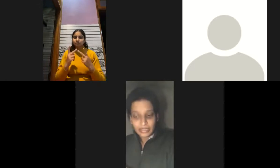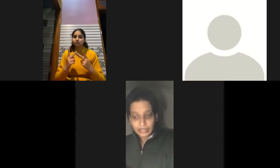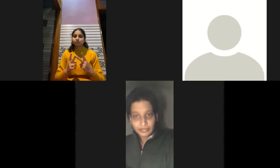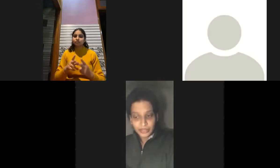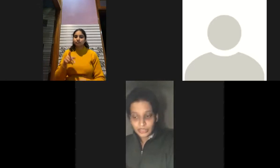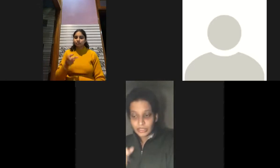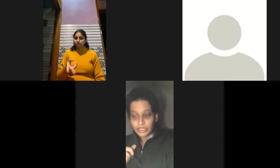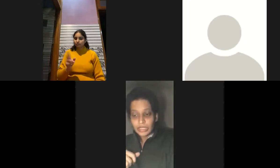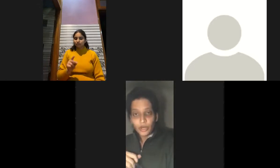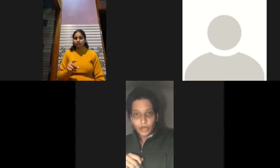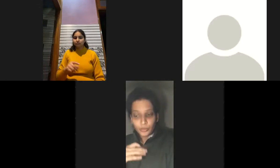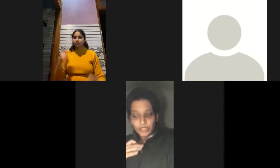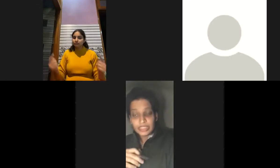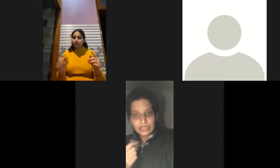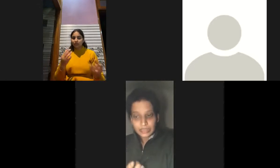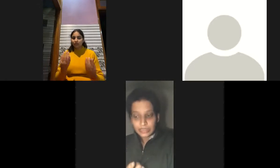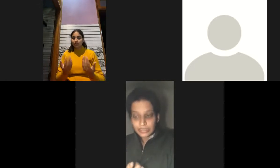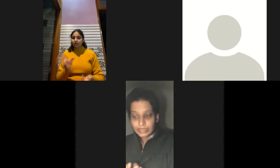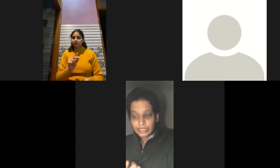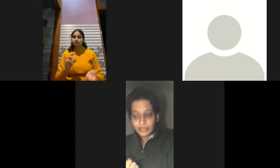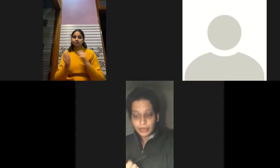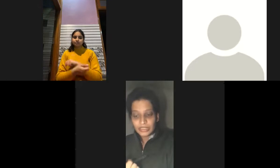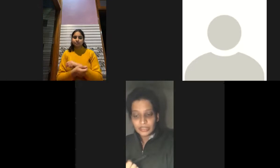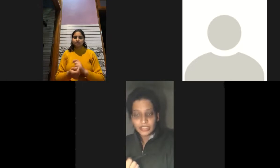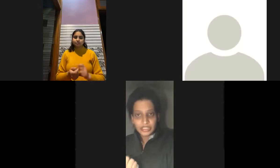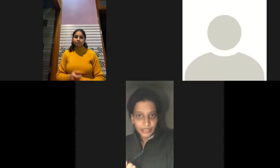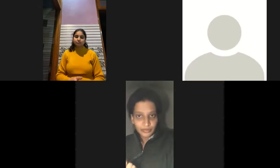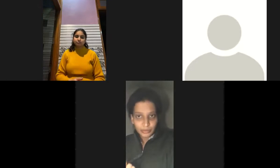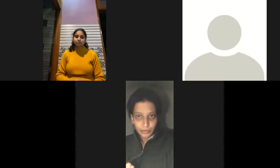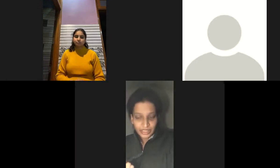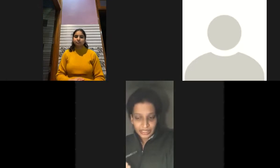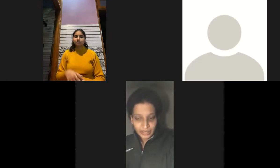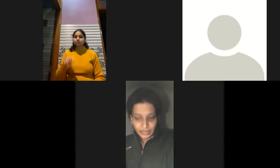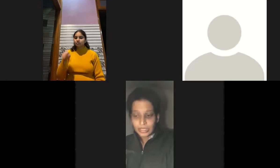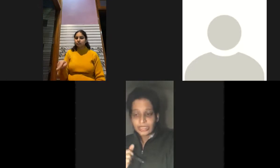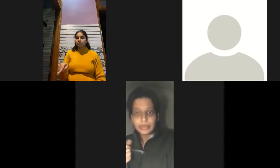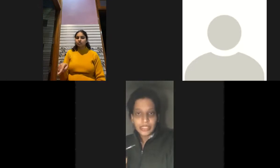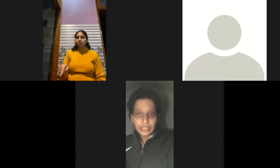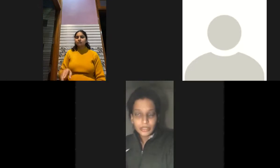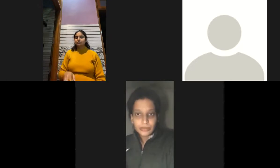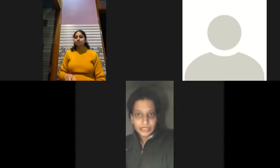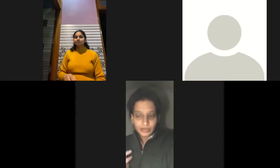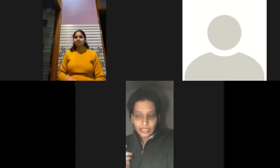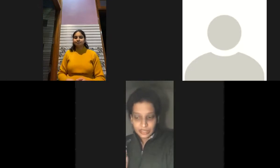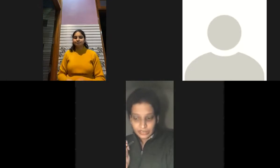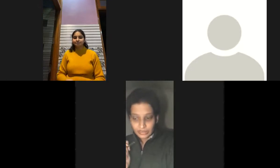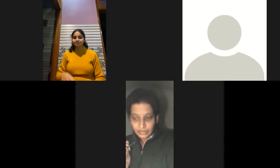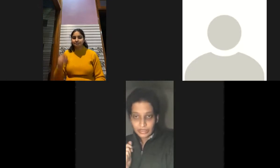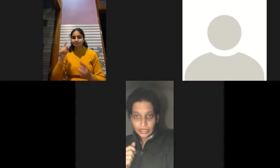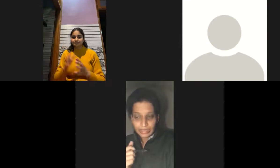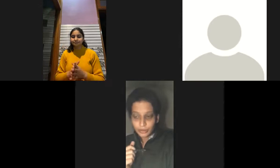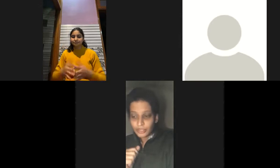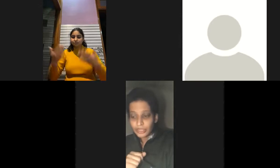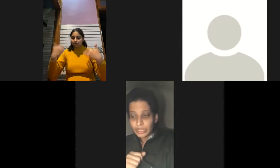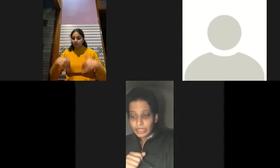again inverted. Almost instantly, Gulliver passes a judgment for the Brobdingnagians, similarly on the basis of their sizes.